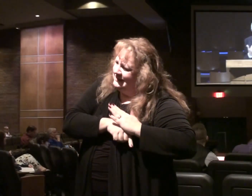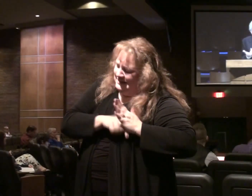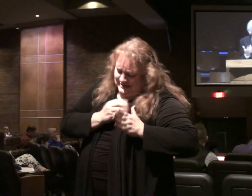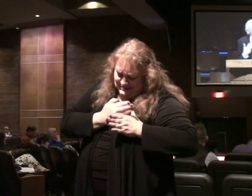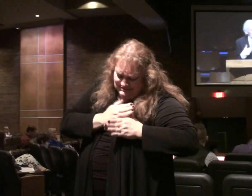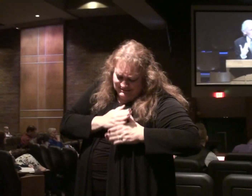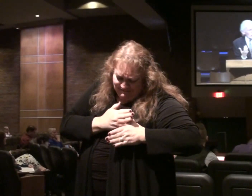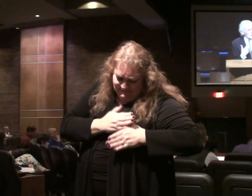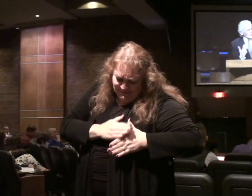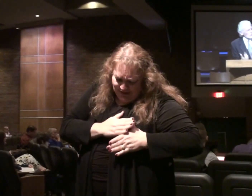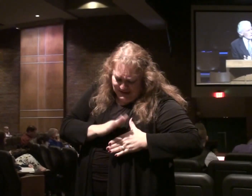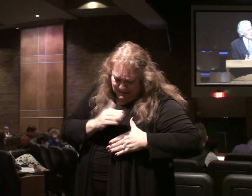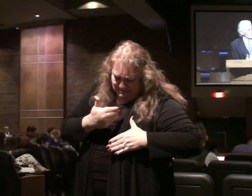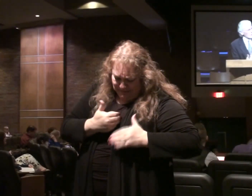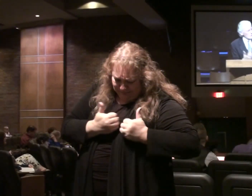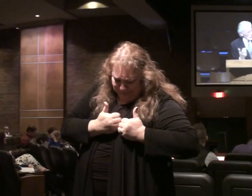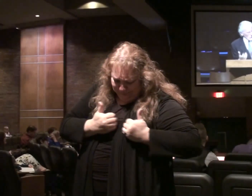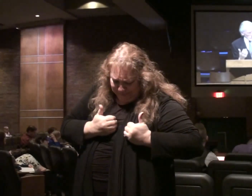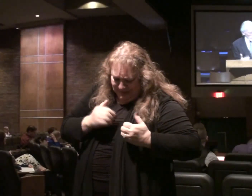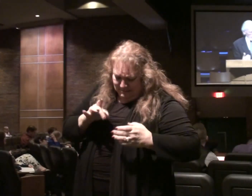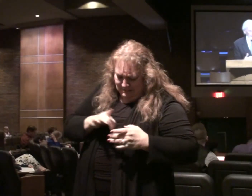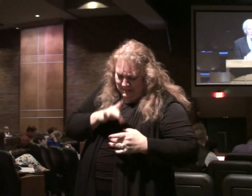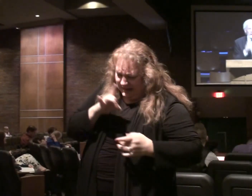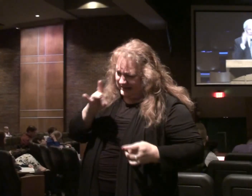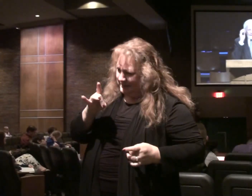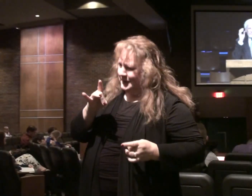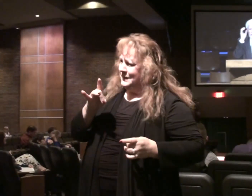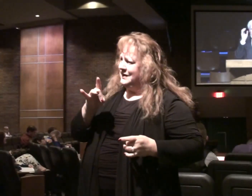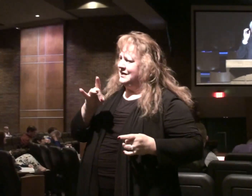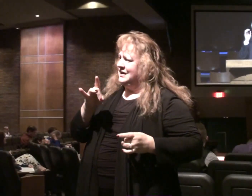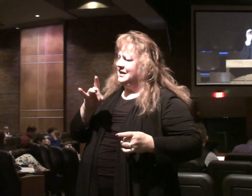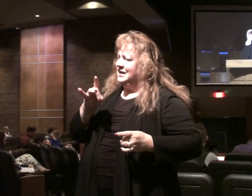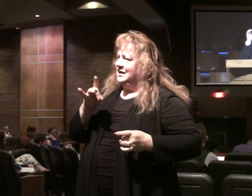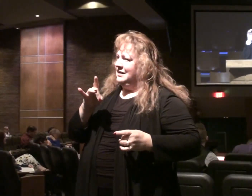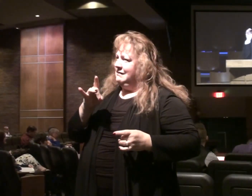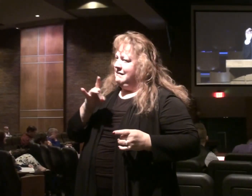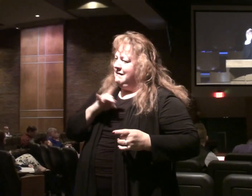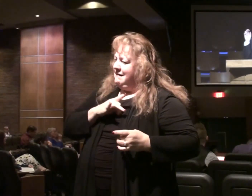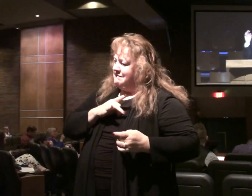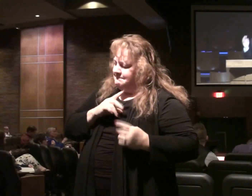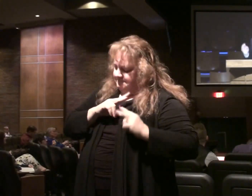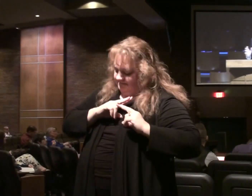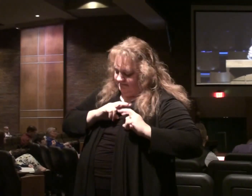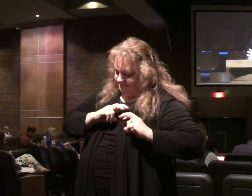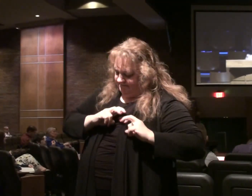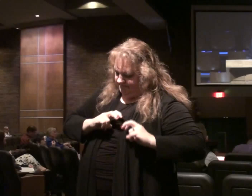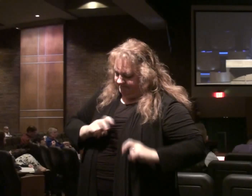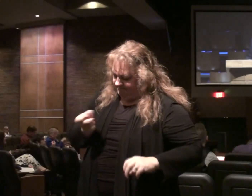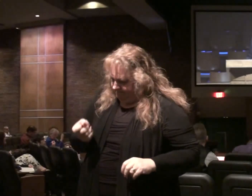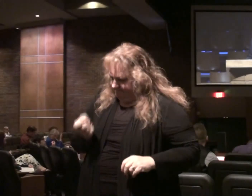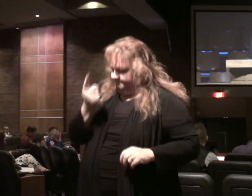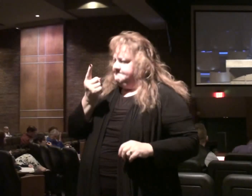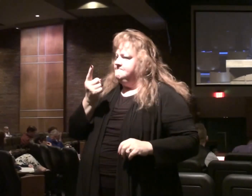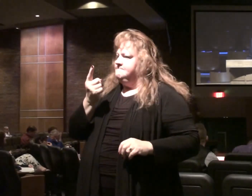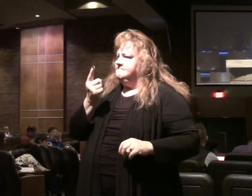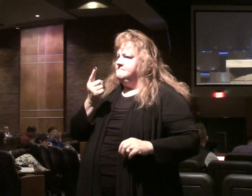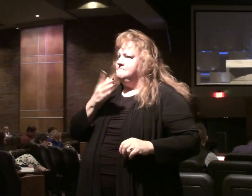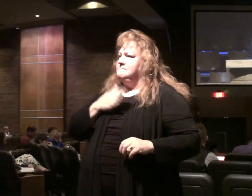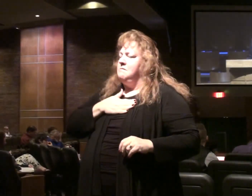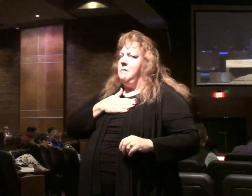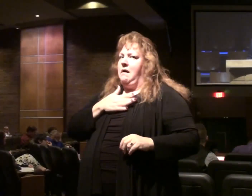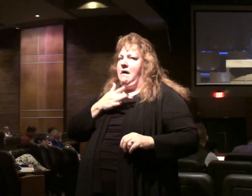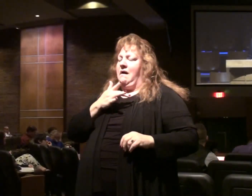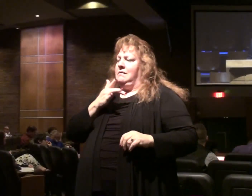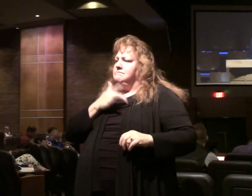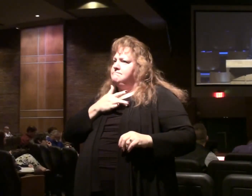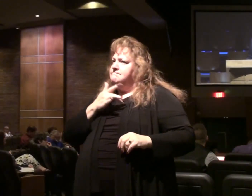dividing asunder the soul and spirit, the joints and marrow. It discerns the thoughts and intentions